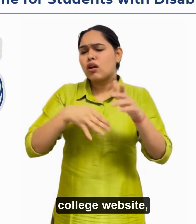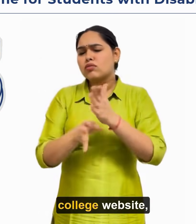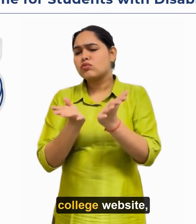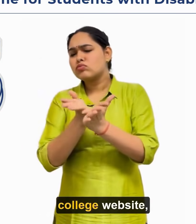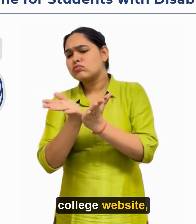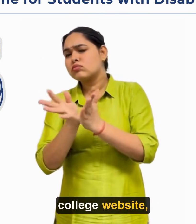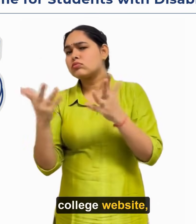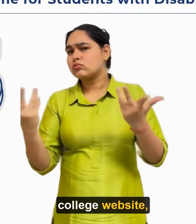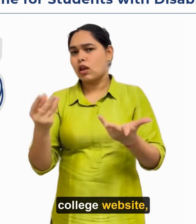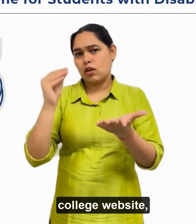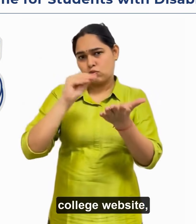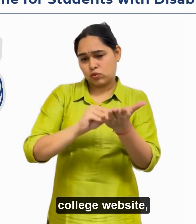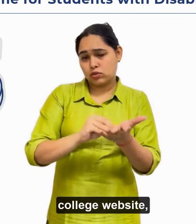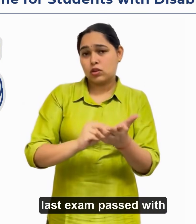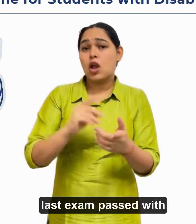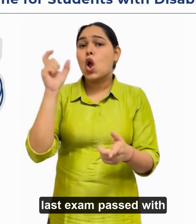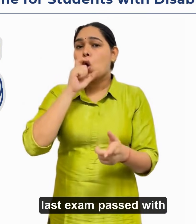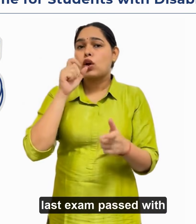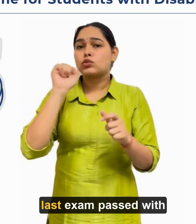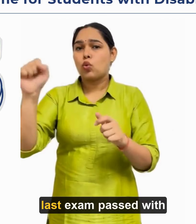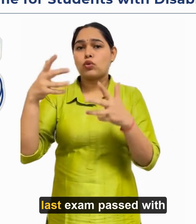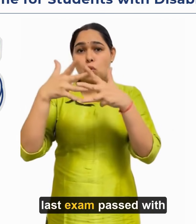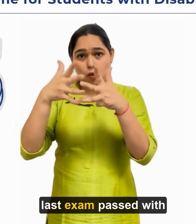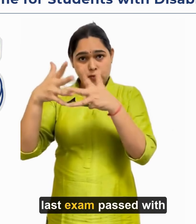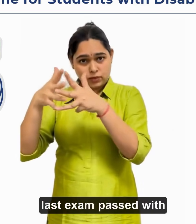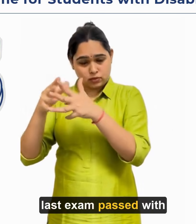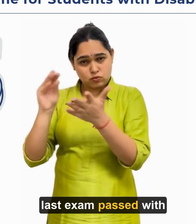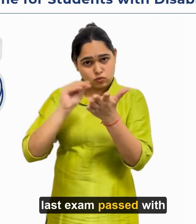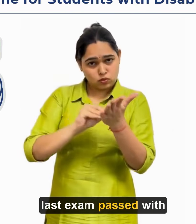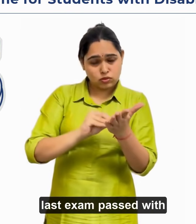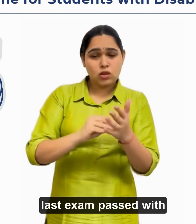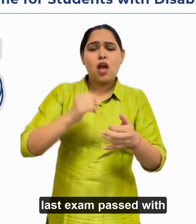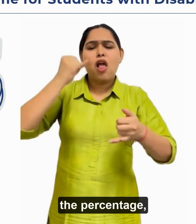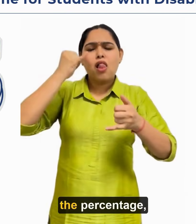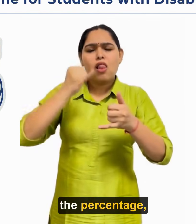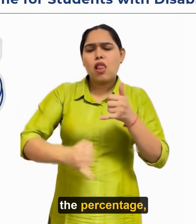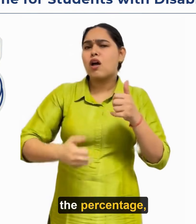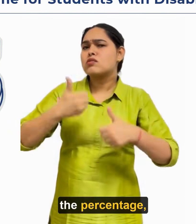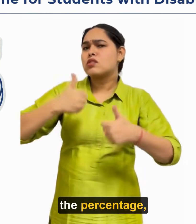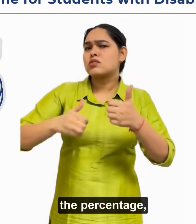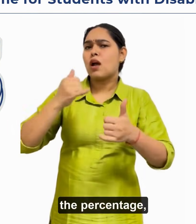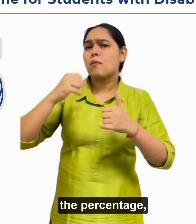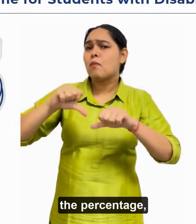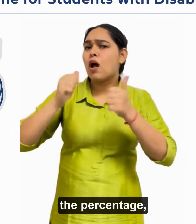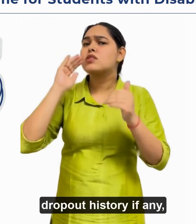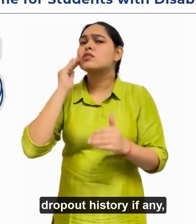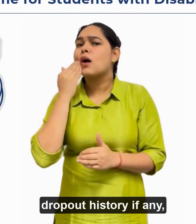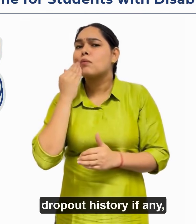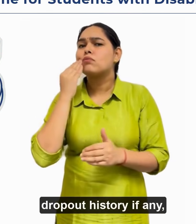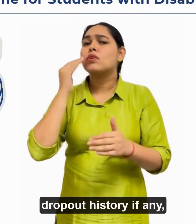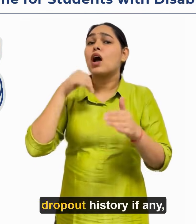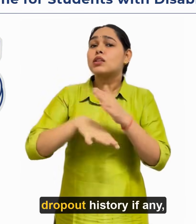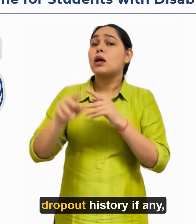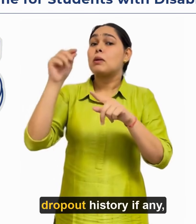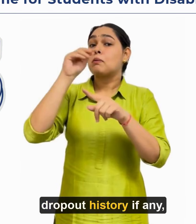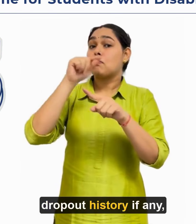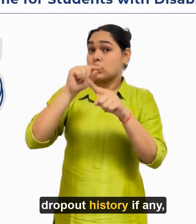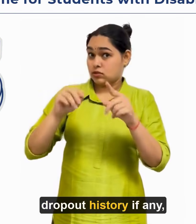college website, last exam passed with the percentage, dropout history